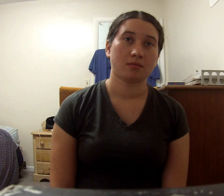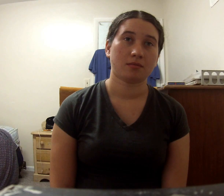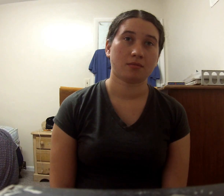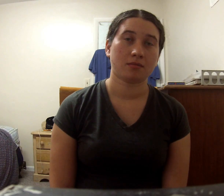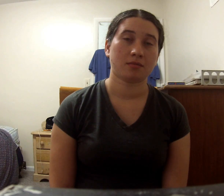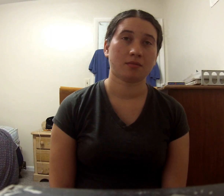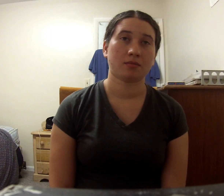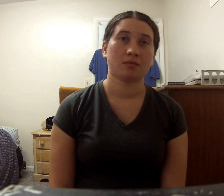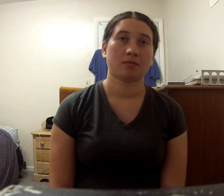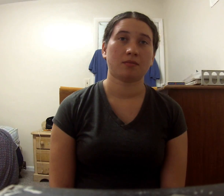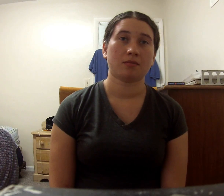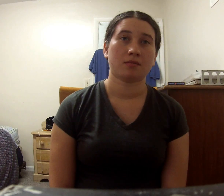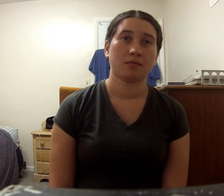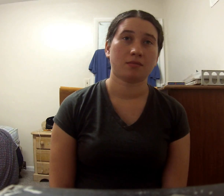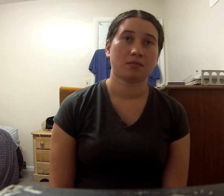years old, I looked like this.